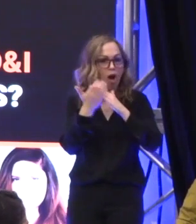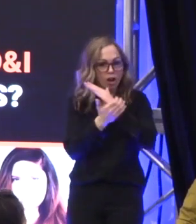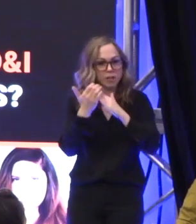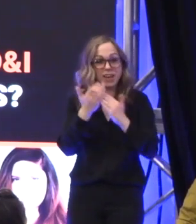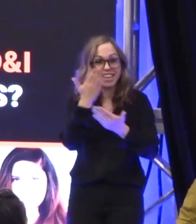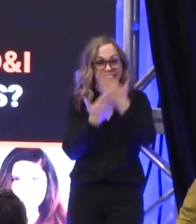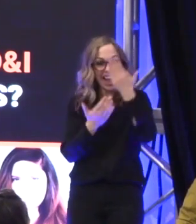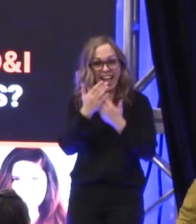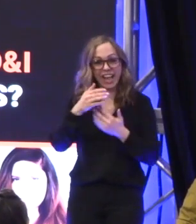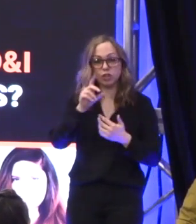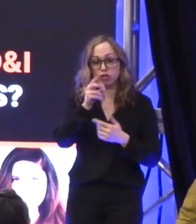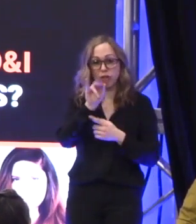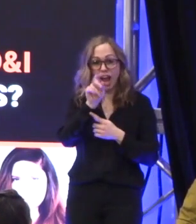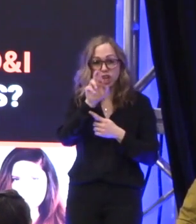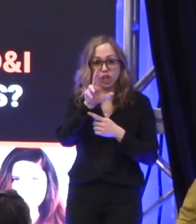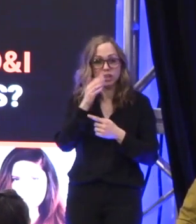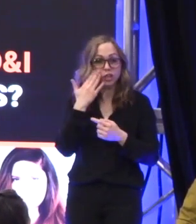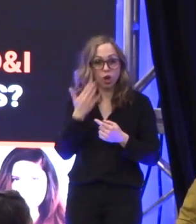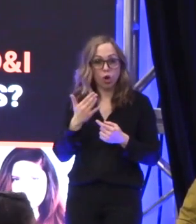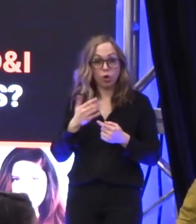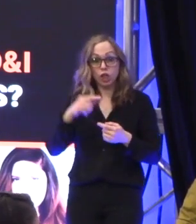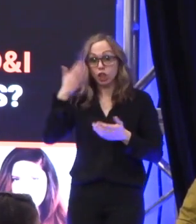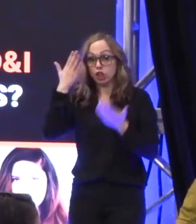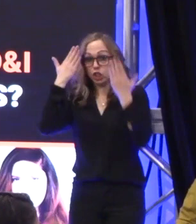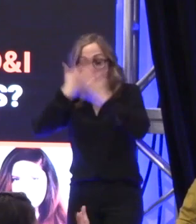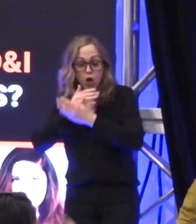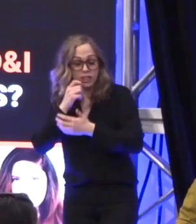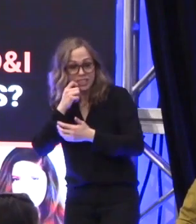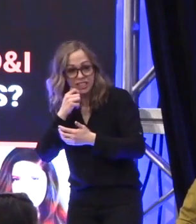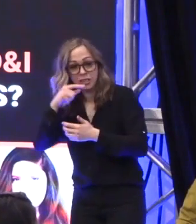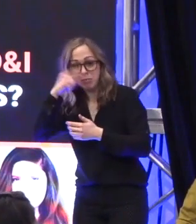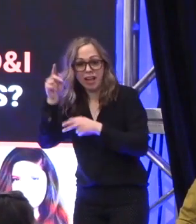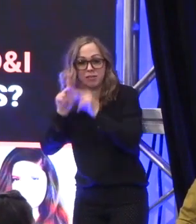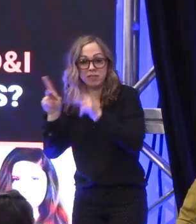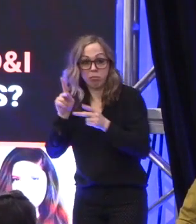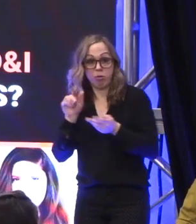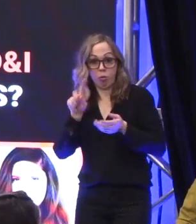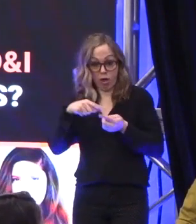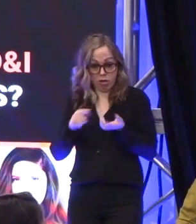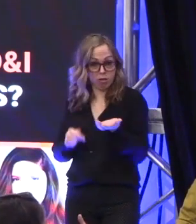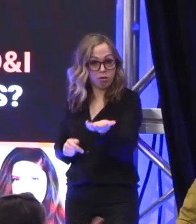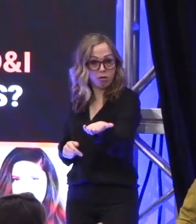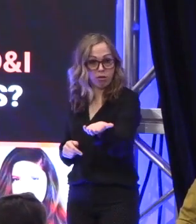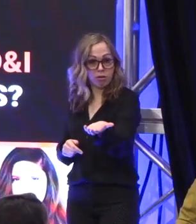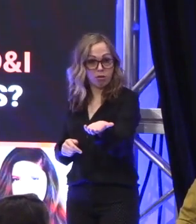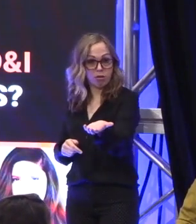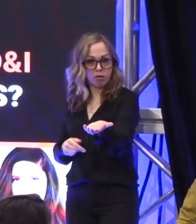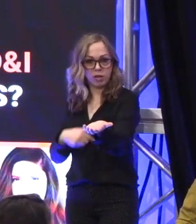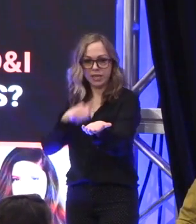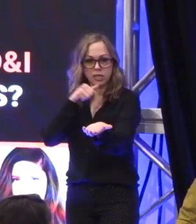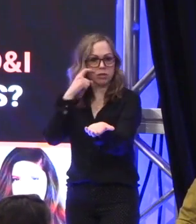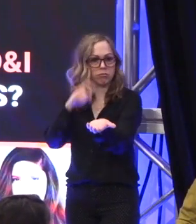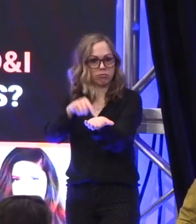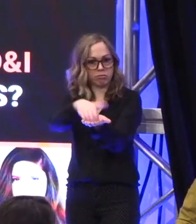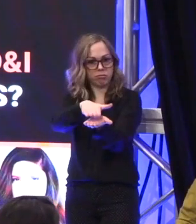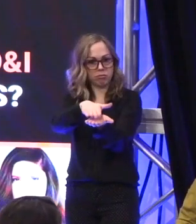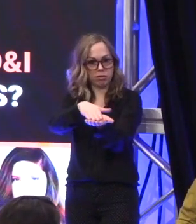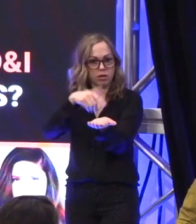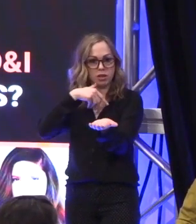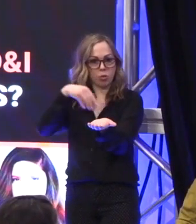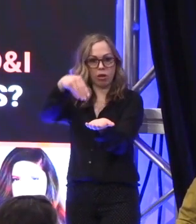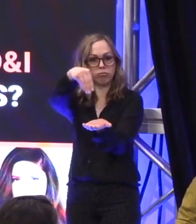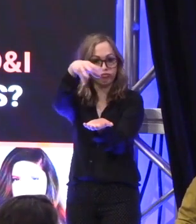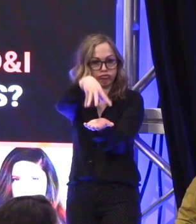hand dryers, where dark-skinned black people didn't activate it because all the people that made it were white. And they never said, oh, right, if